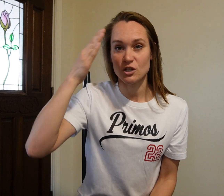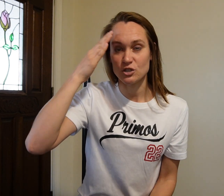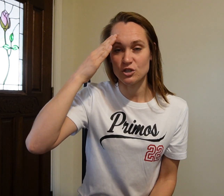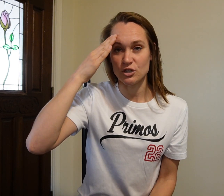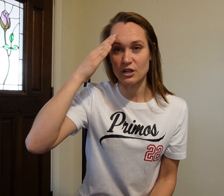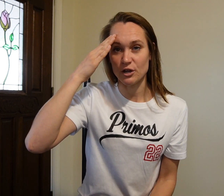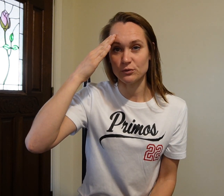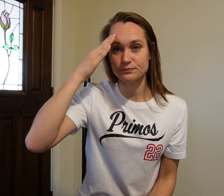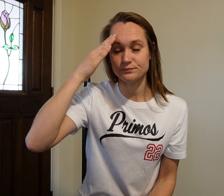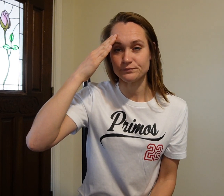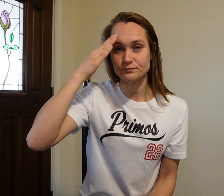To know